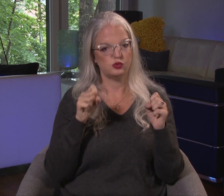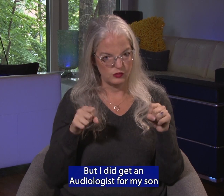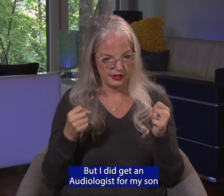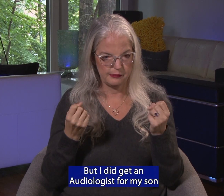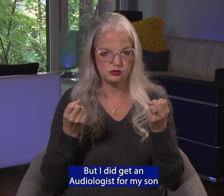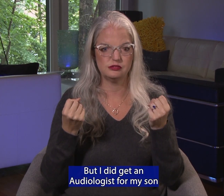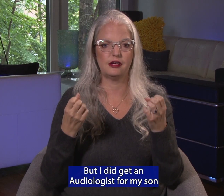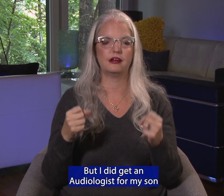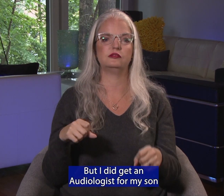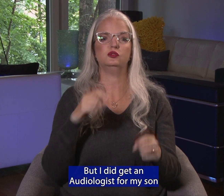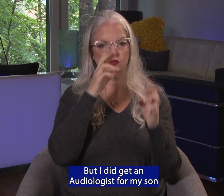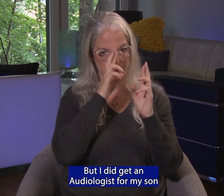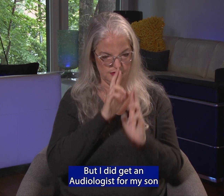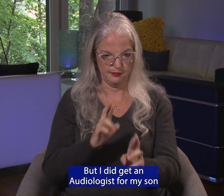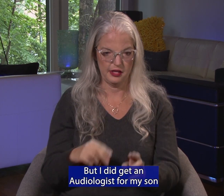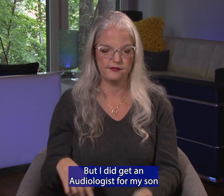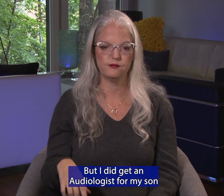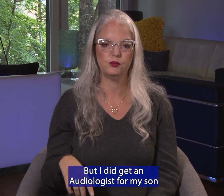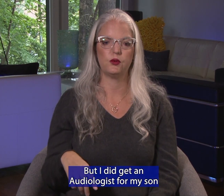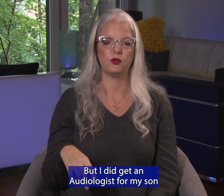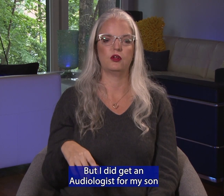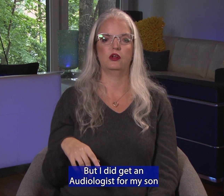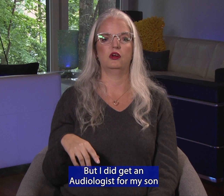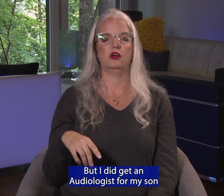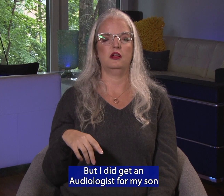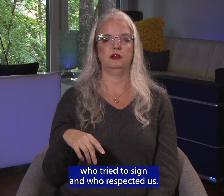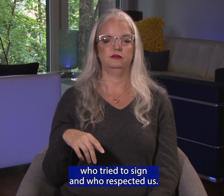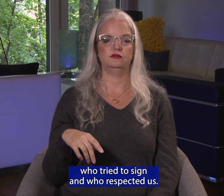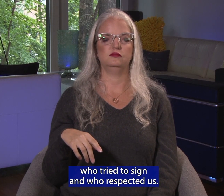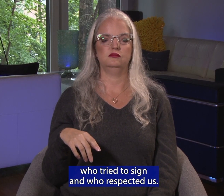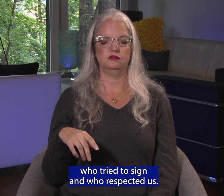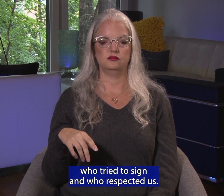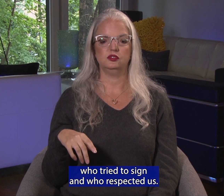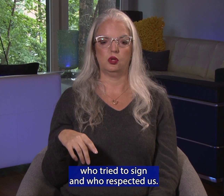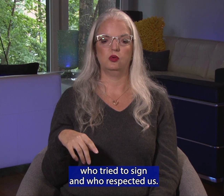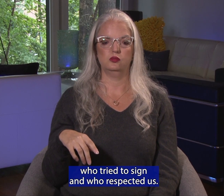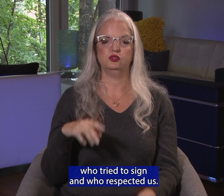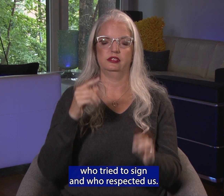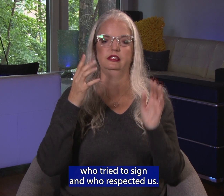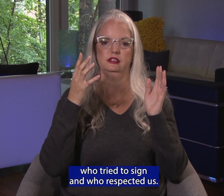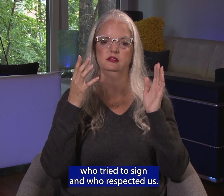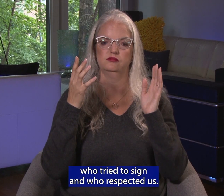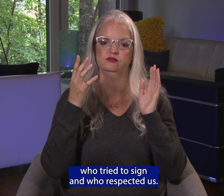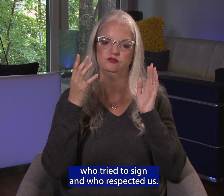But I did get an audiologist for my son who tried to sign and who respected us.